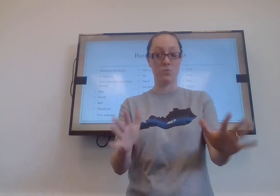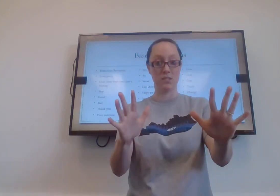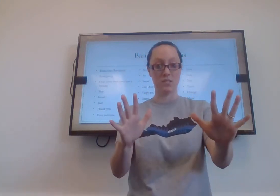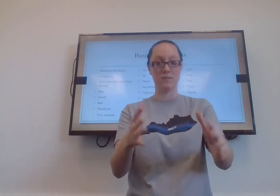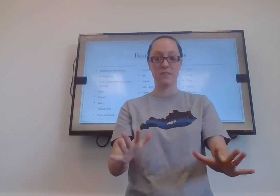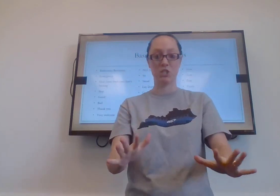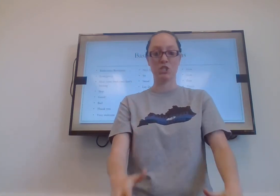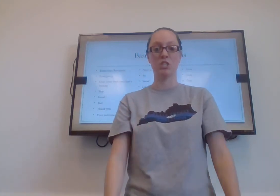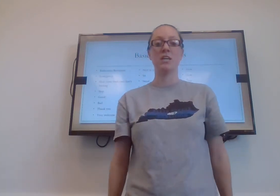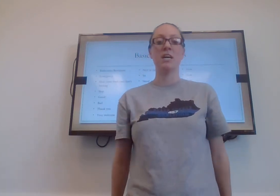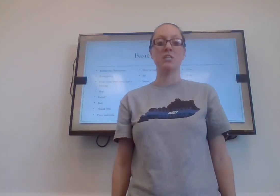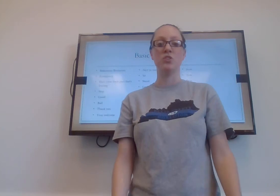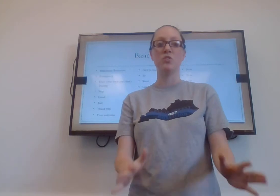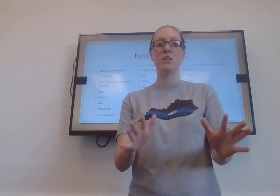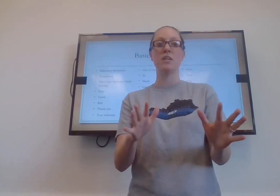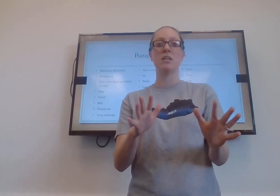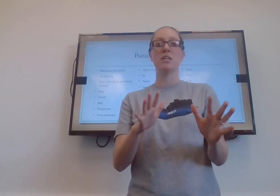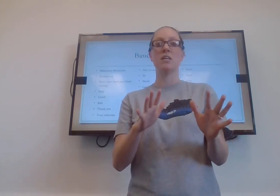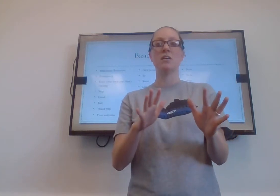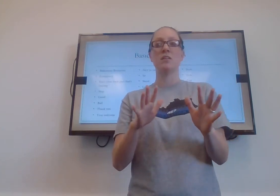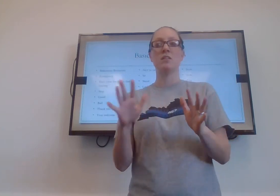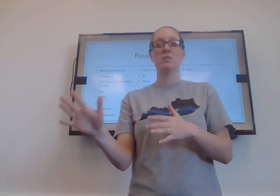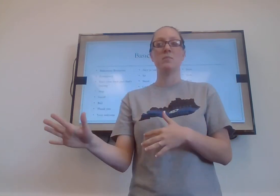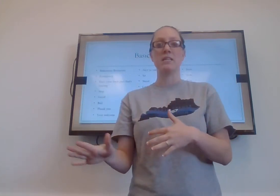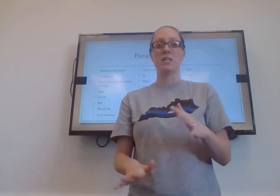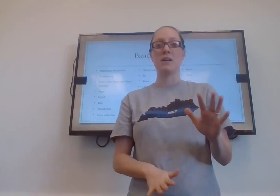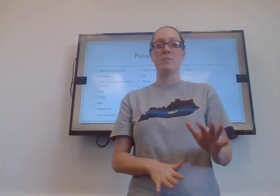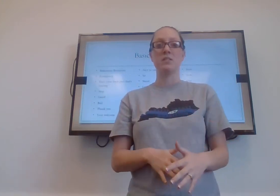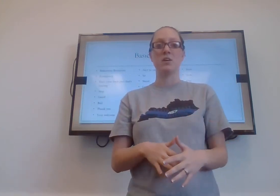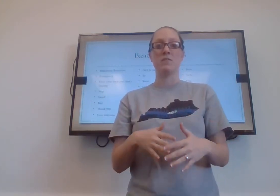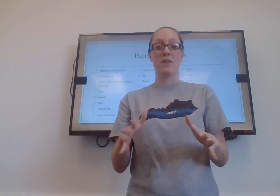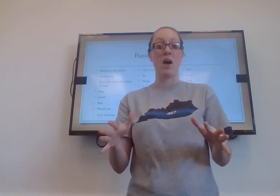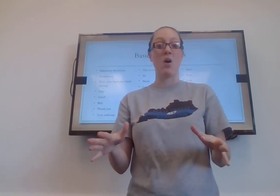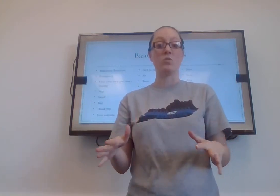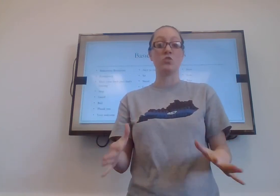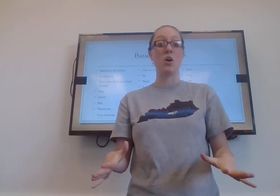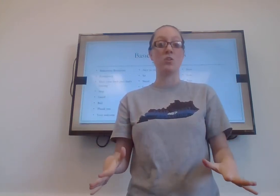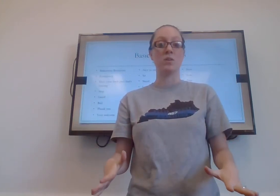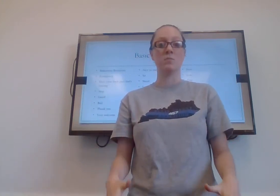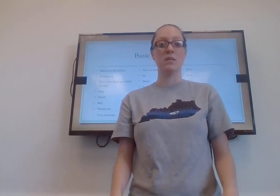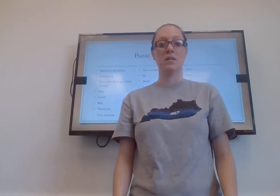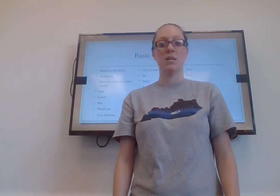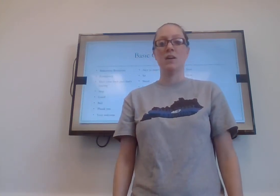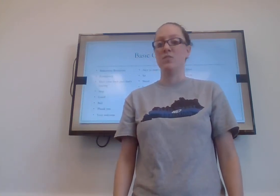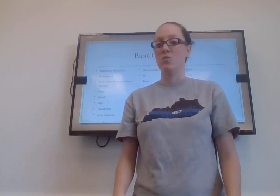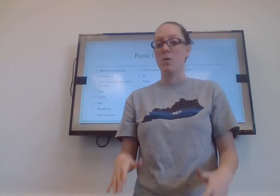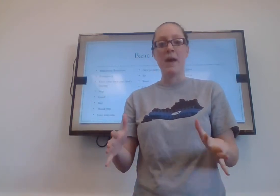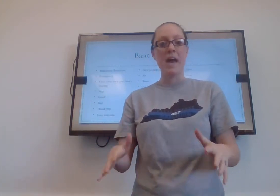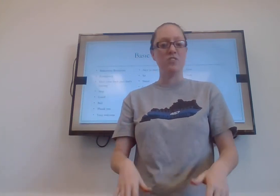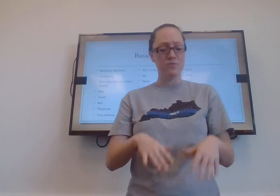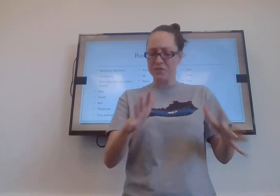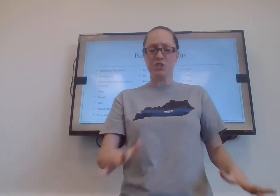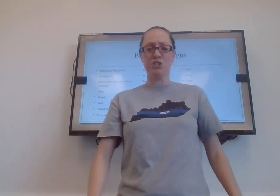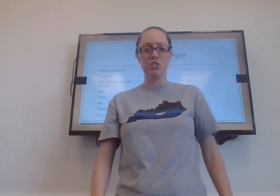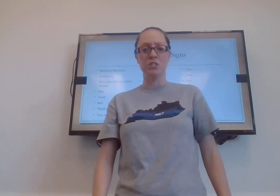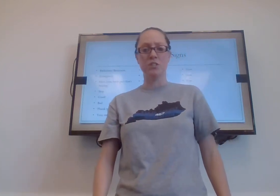want to, and you can, that's kind of based off of how strong you want it to be. If you are mad,